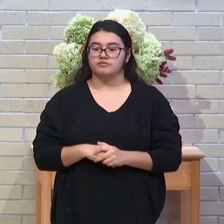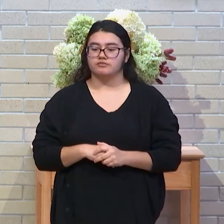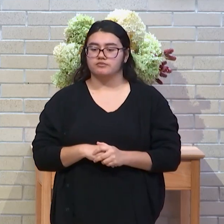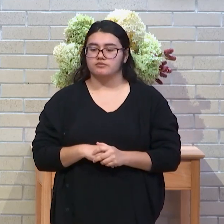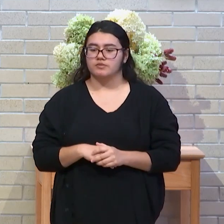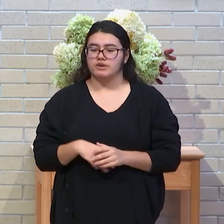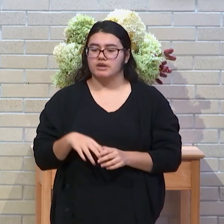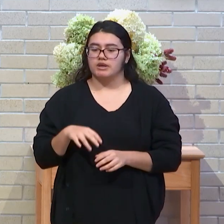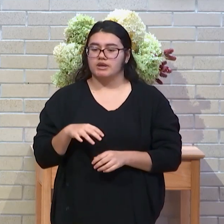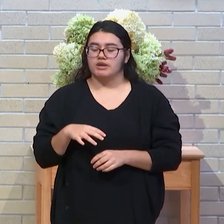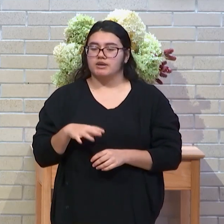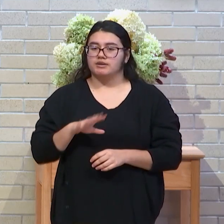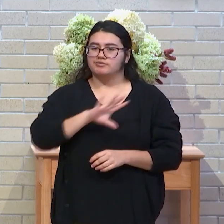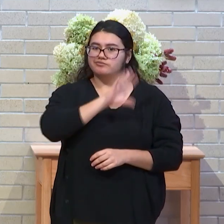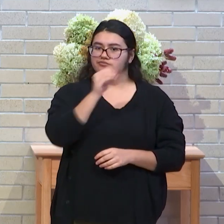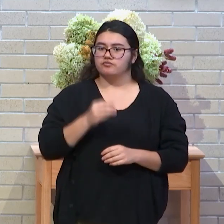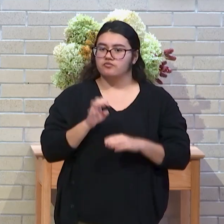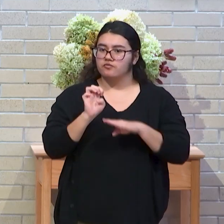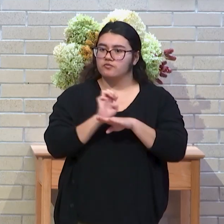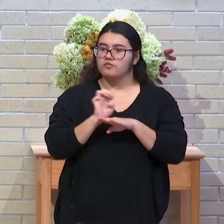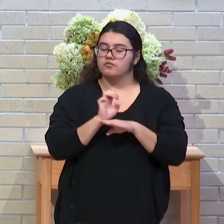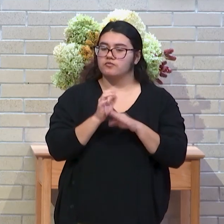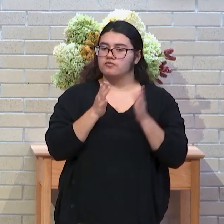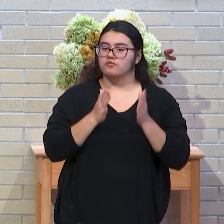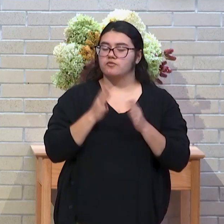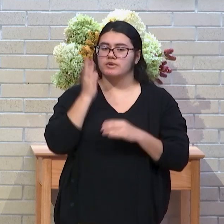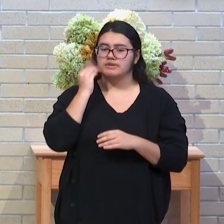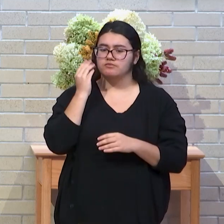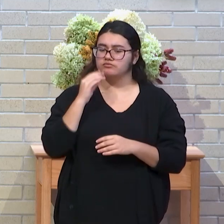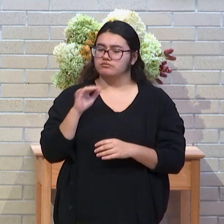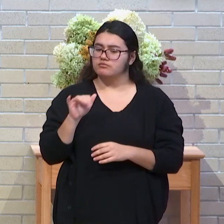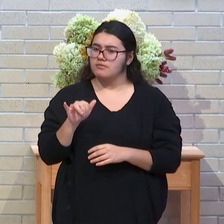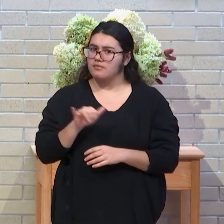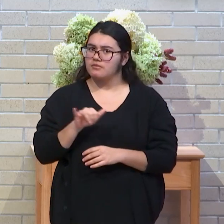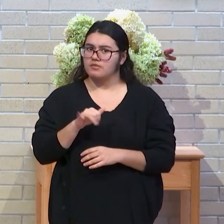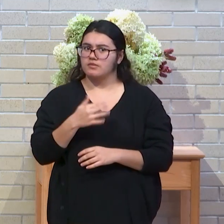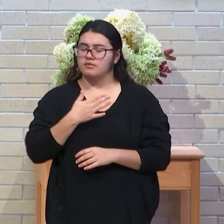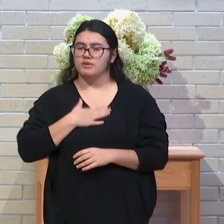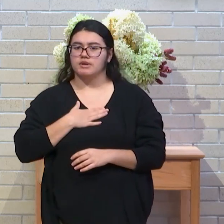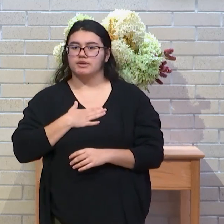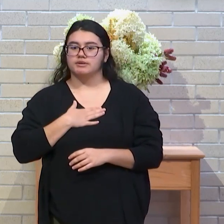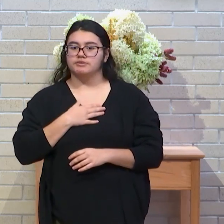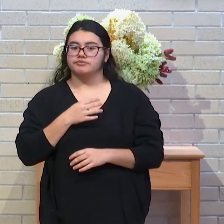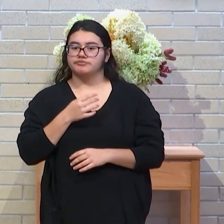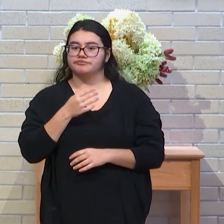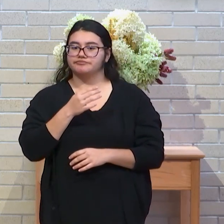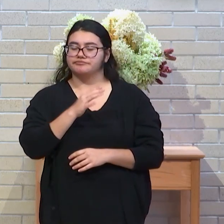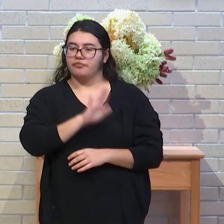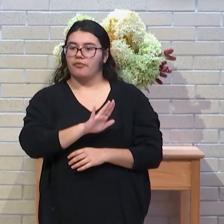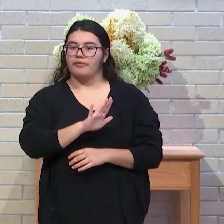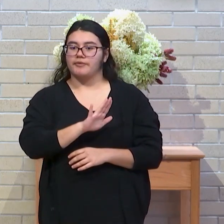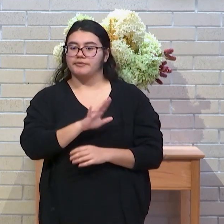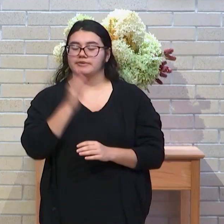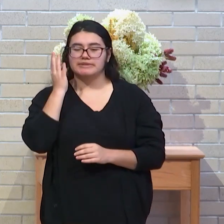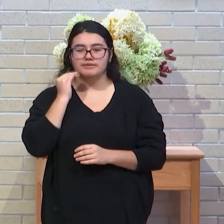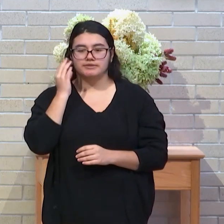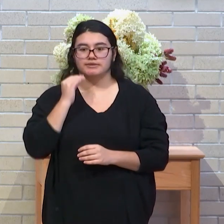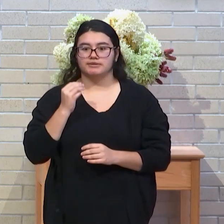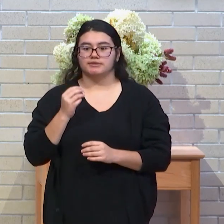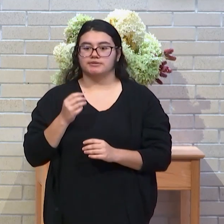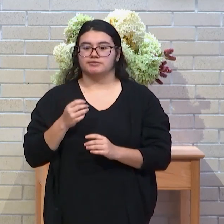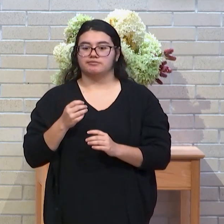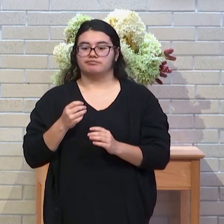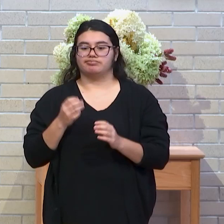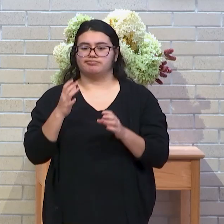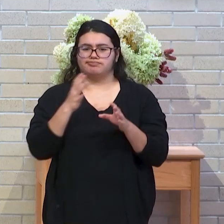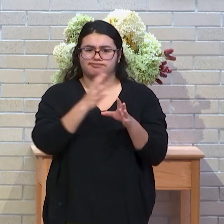mine. The experience is more deadly because of the lack of government and trafficking that goes on there. But when it comes to racism and